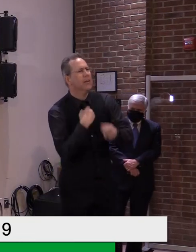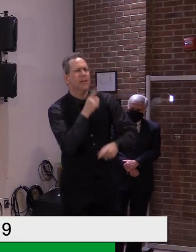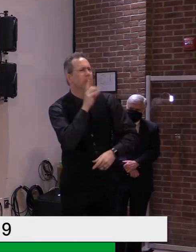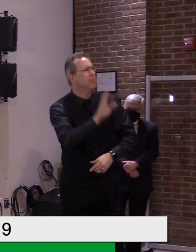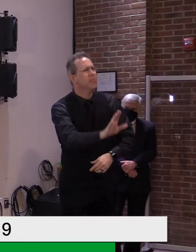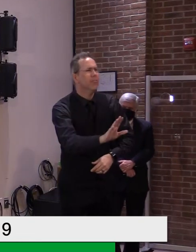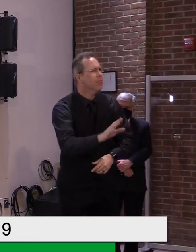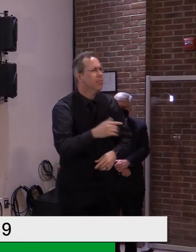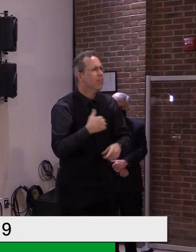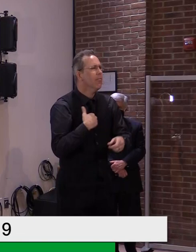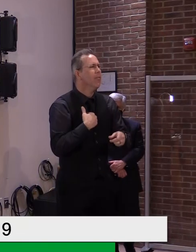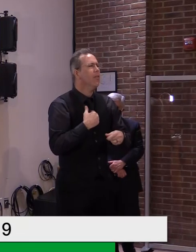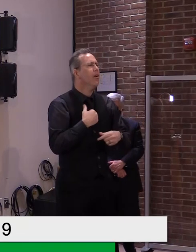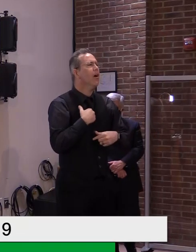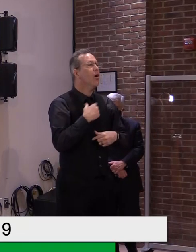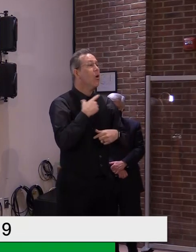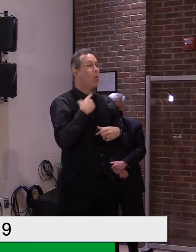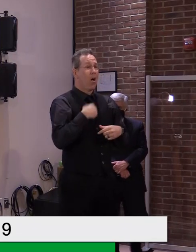testing.